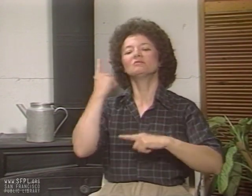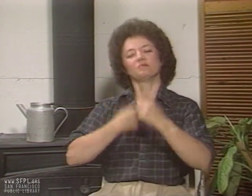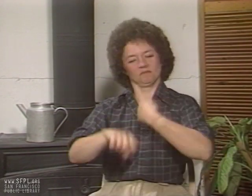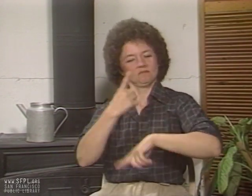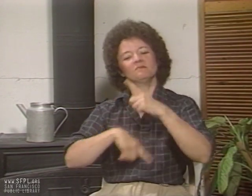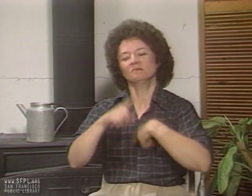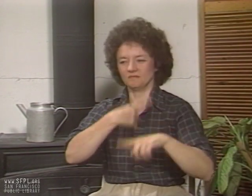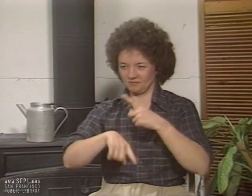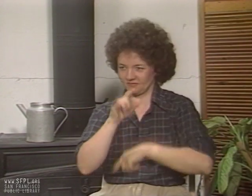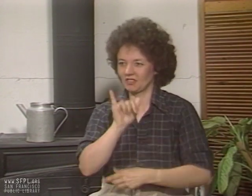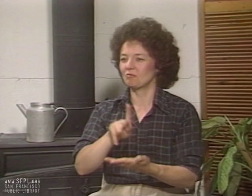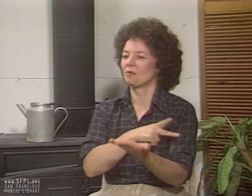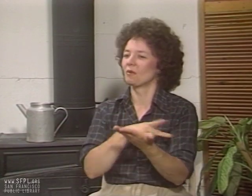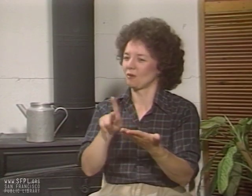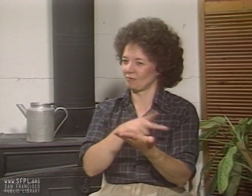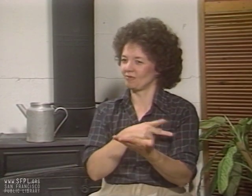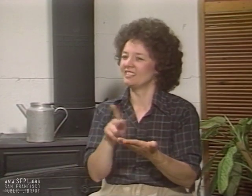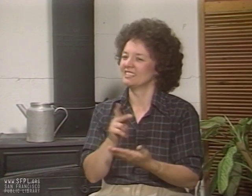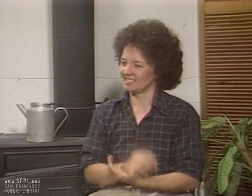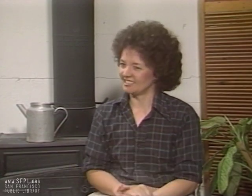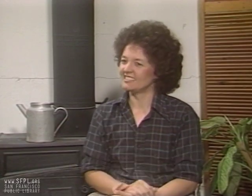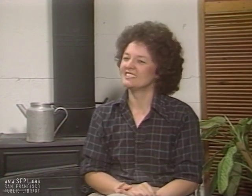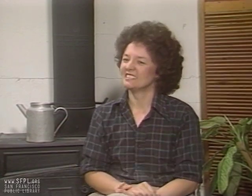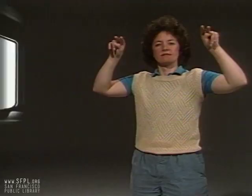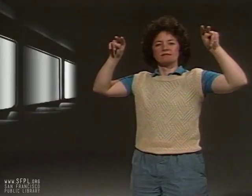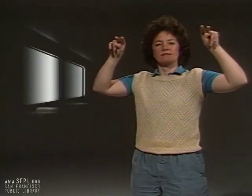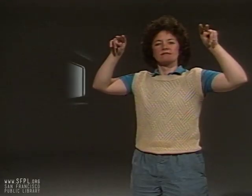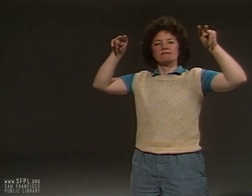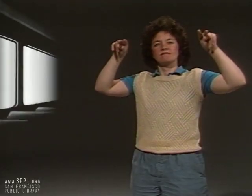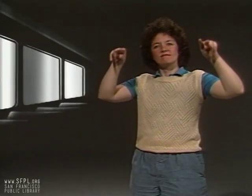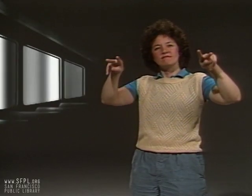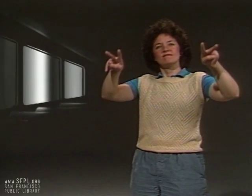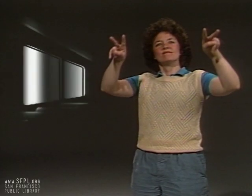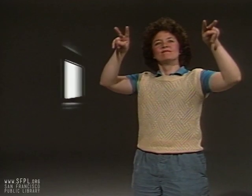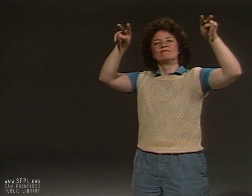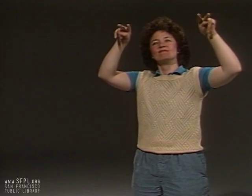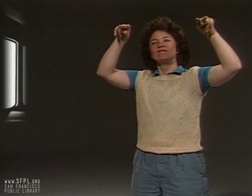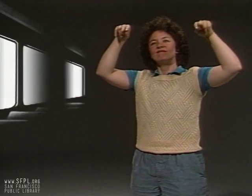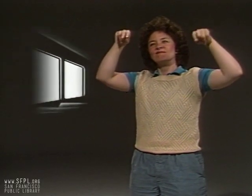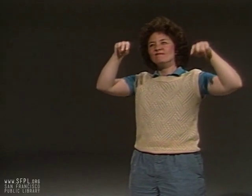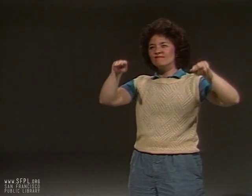language. Next, you'll see my performance of Eye Music.